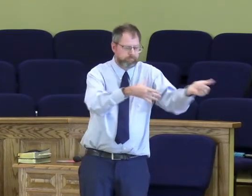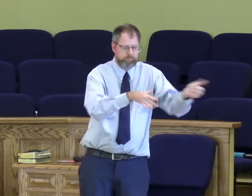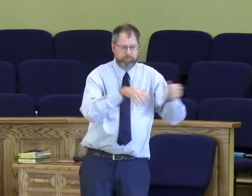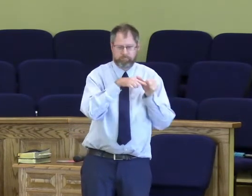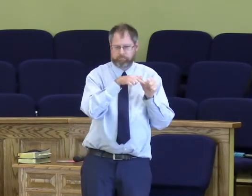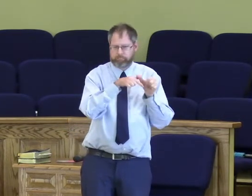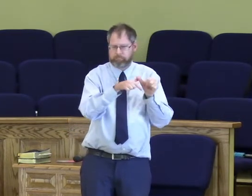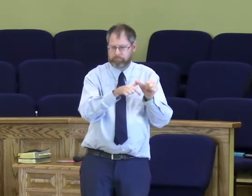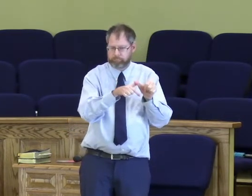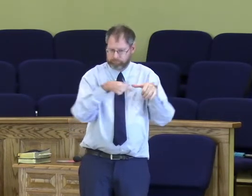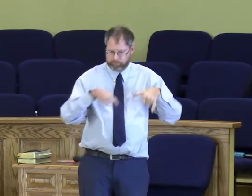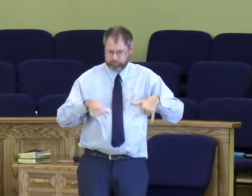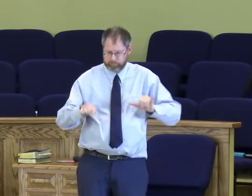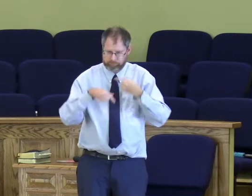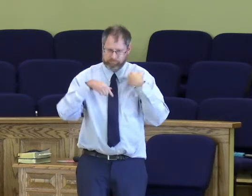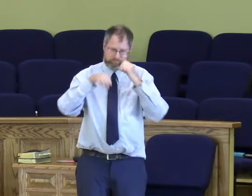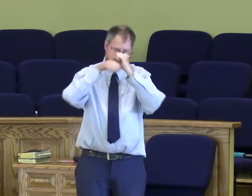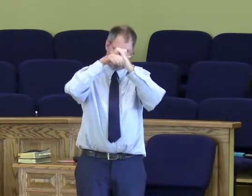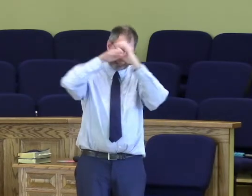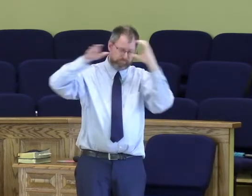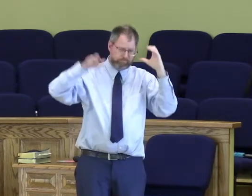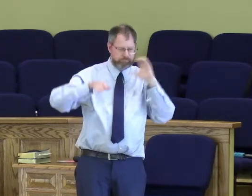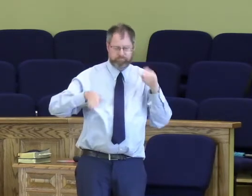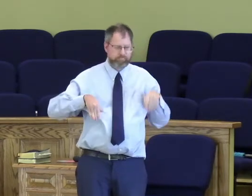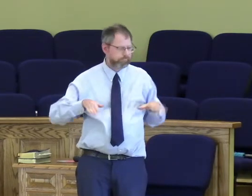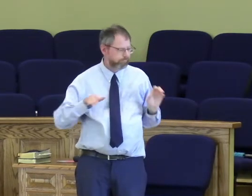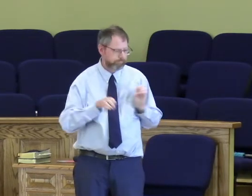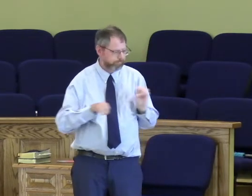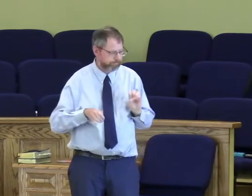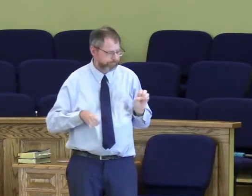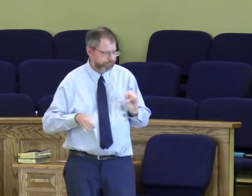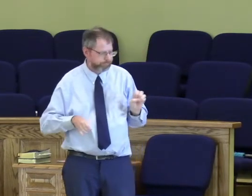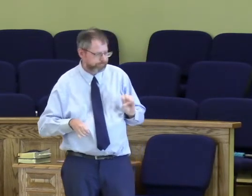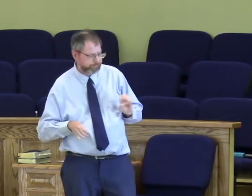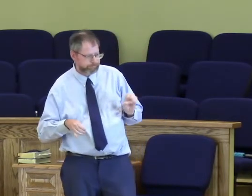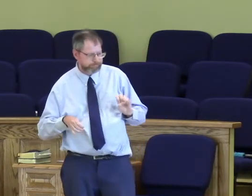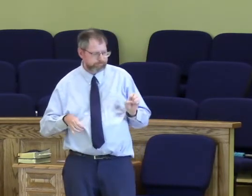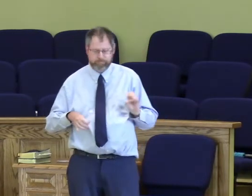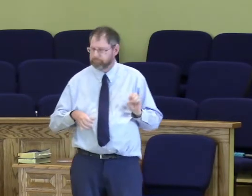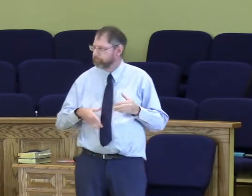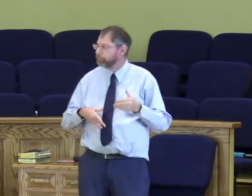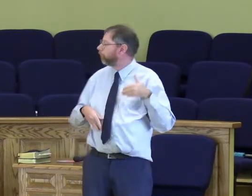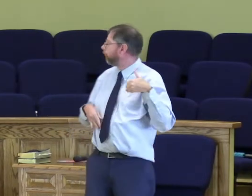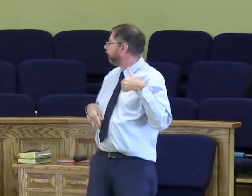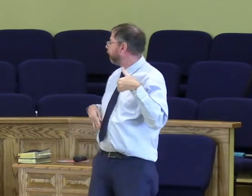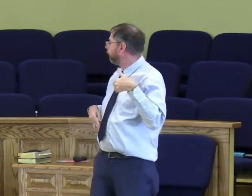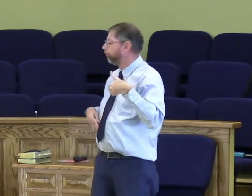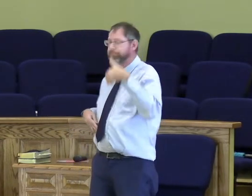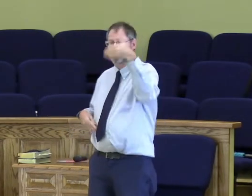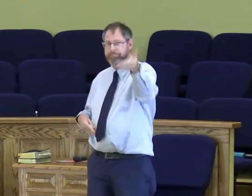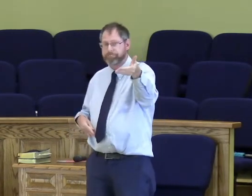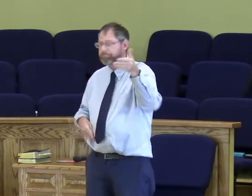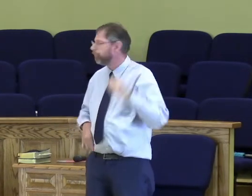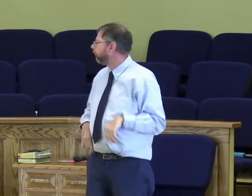He also had a desire to have perpetuity and continue to see it in the future generations where the gospel would continue to be